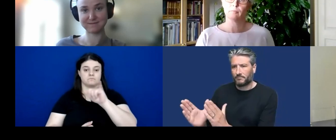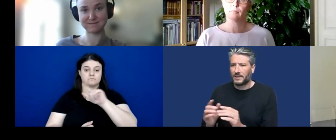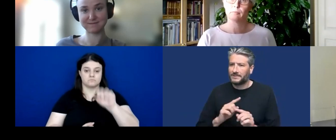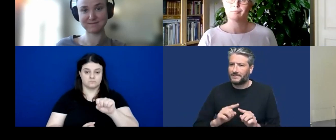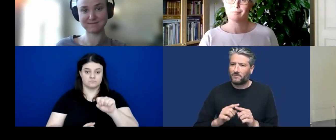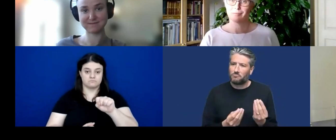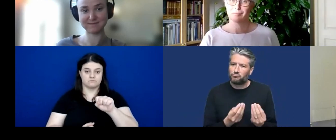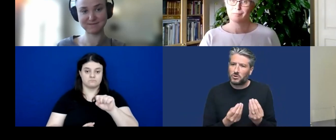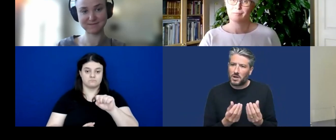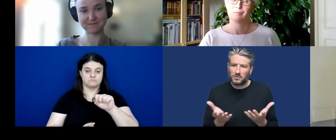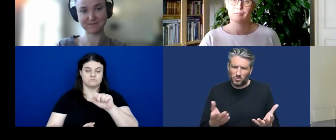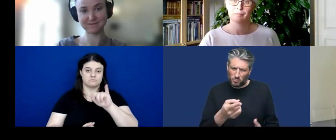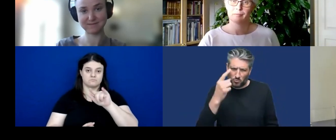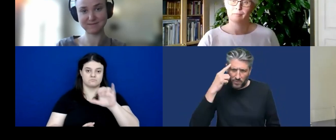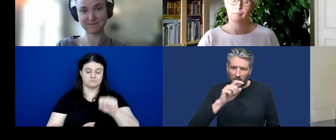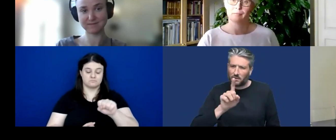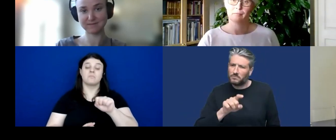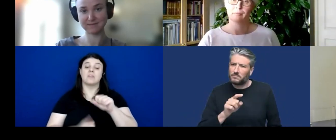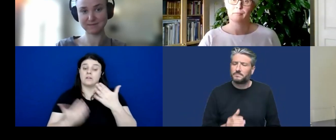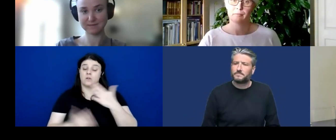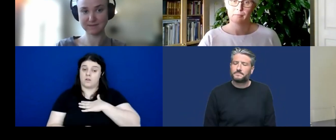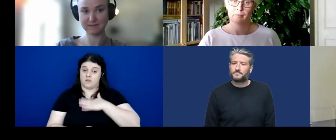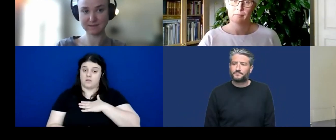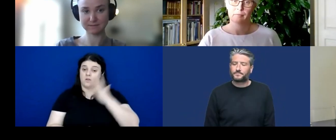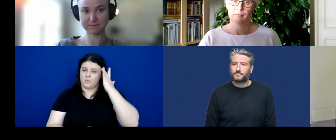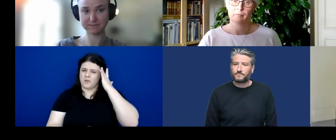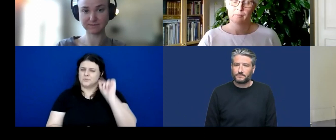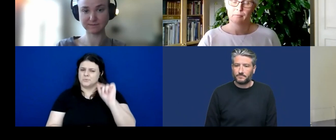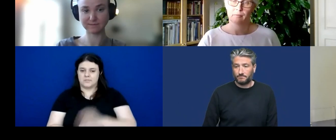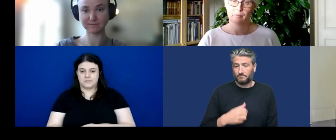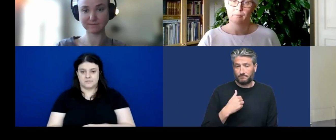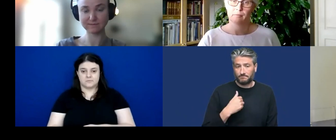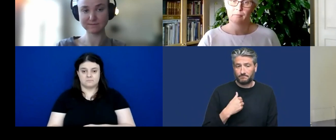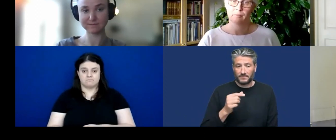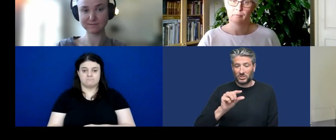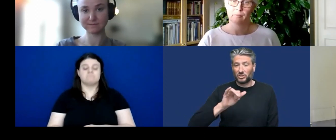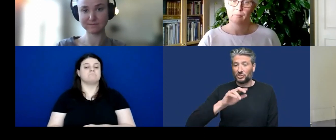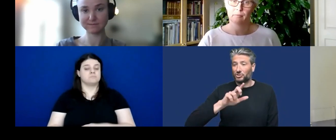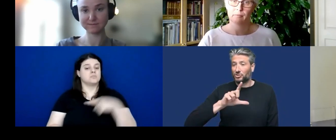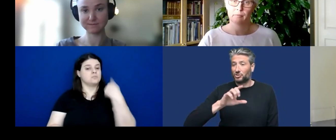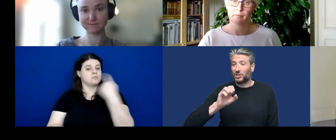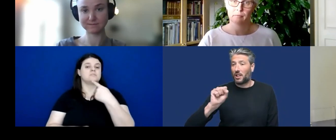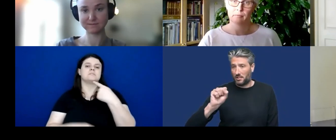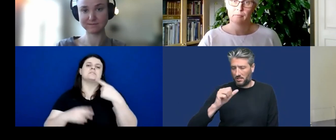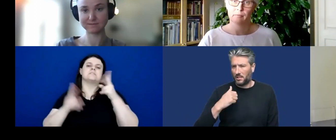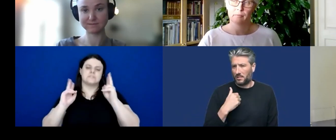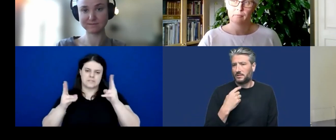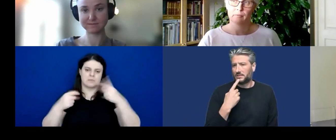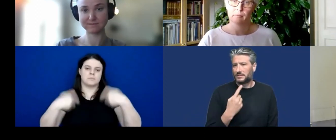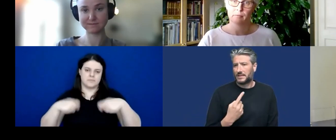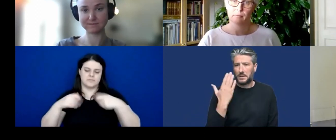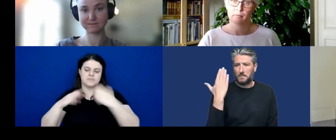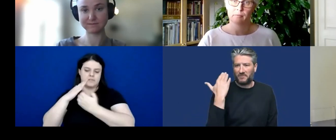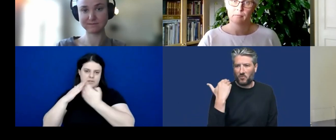Well, I believe that, as I said before, that there will always be a need for specialized companies to